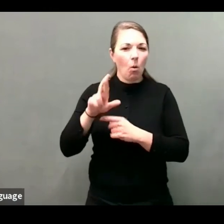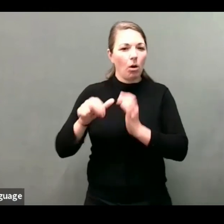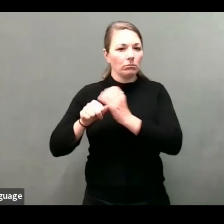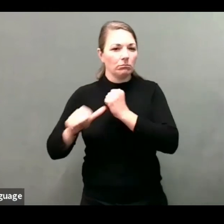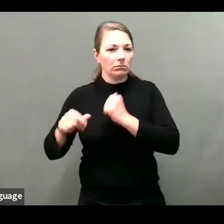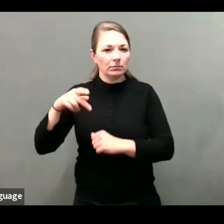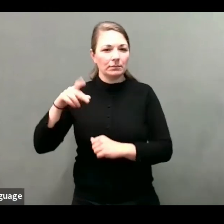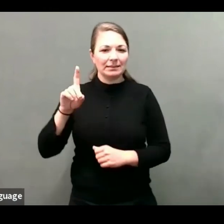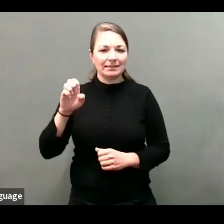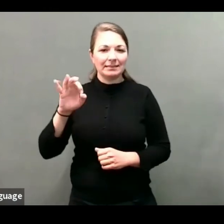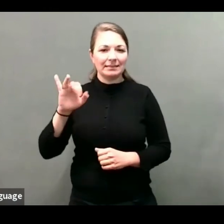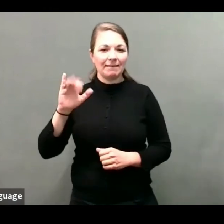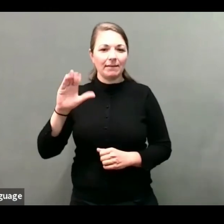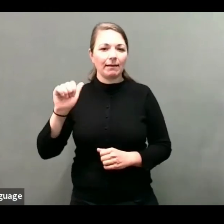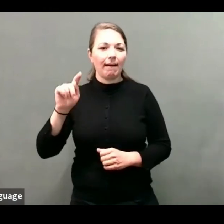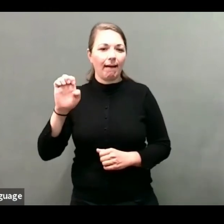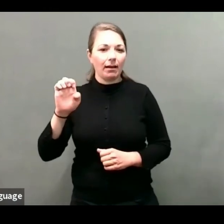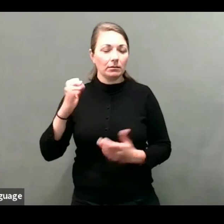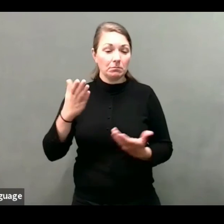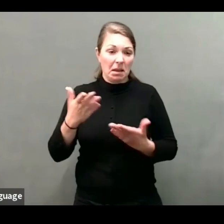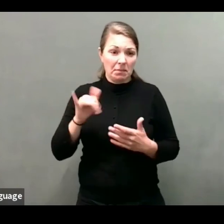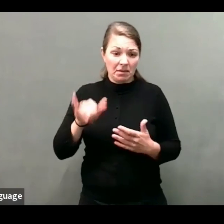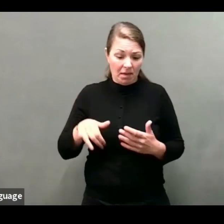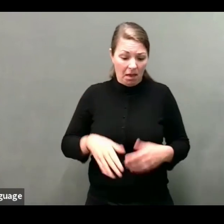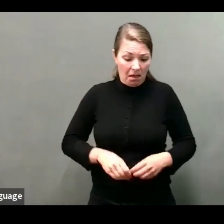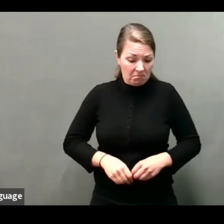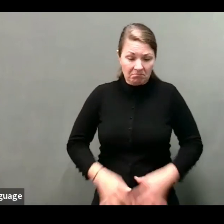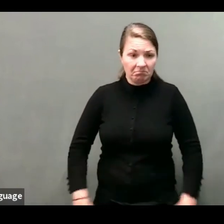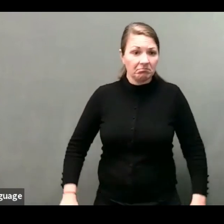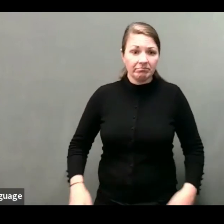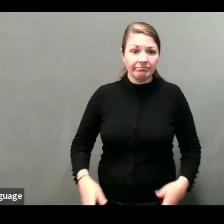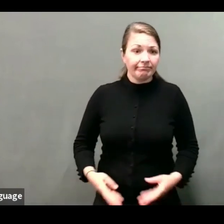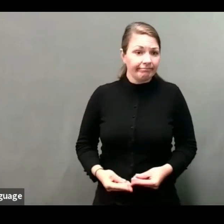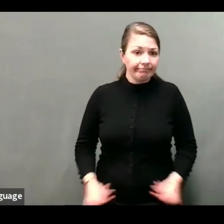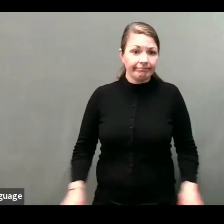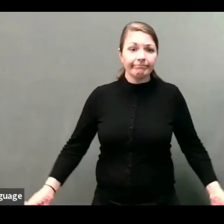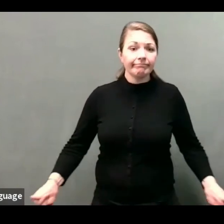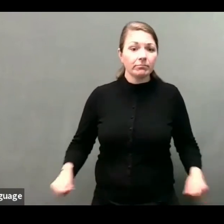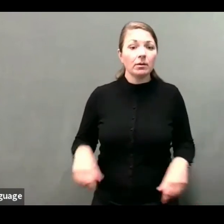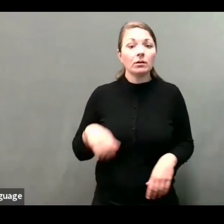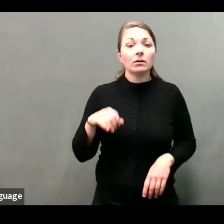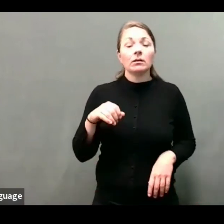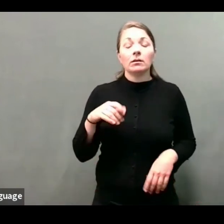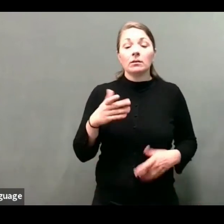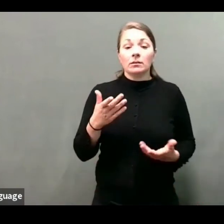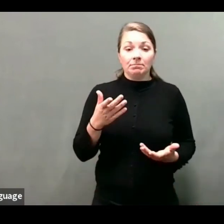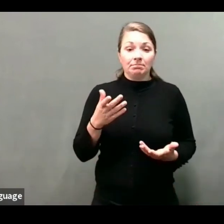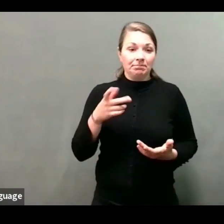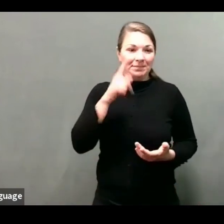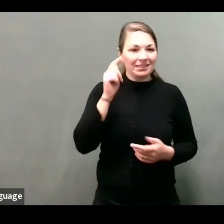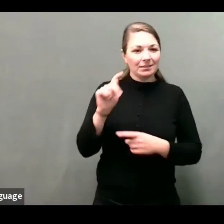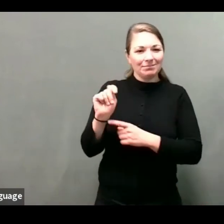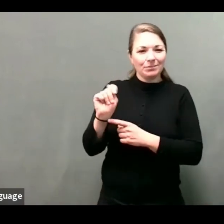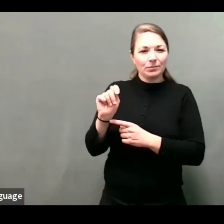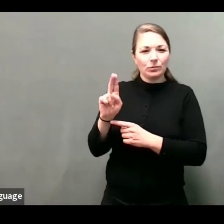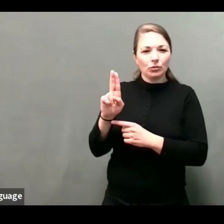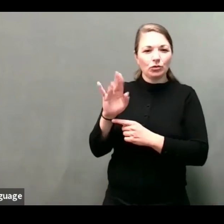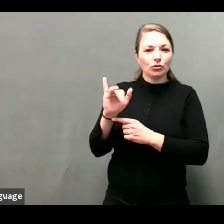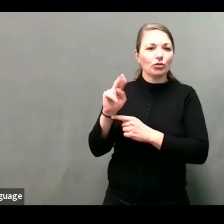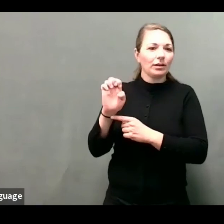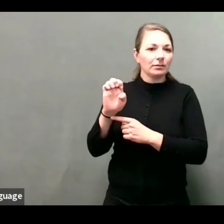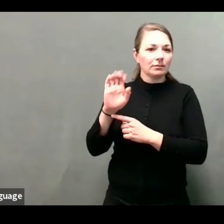genital area. And voiding could also remove evidence that might be in the urine. And then bathing or douching can